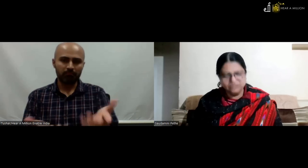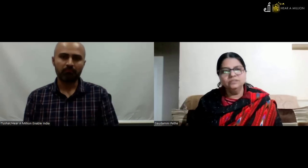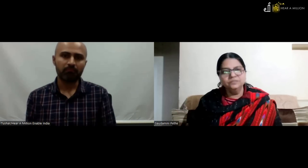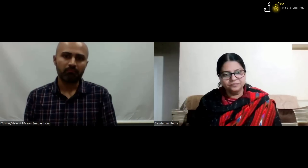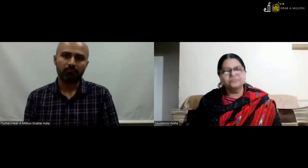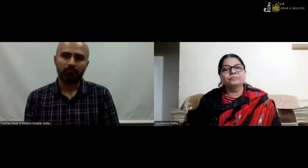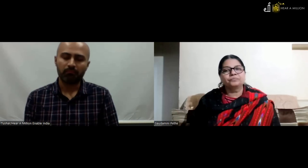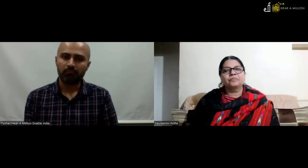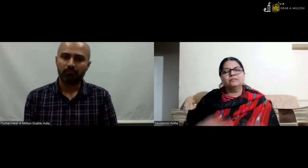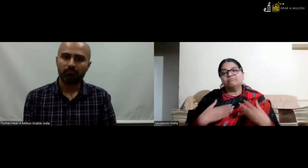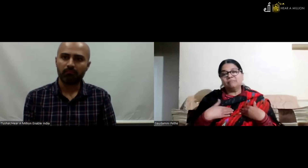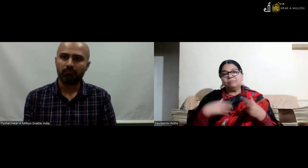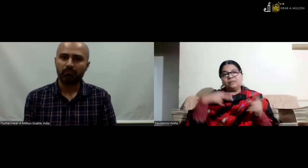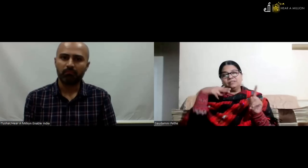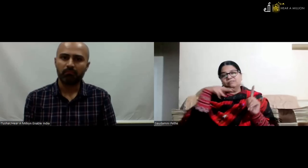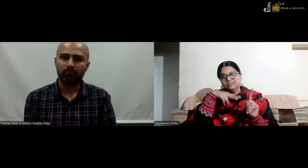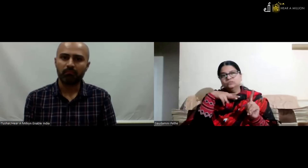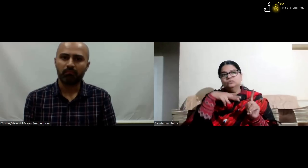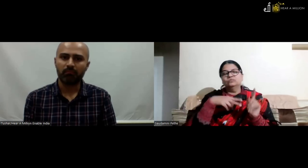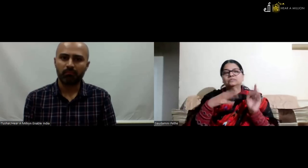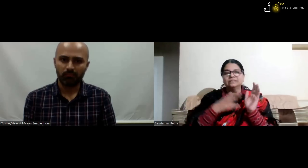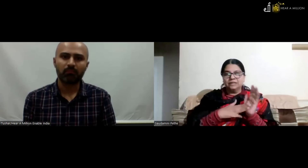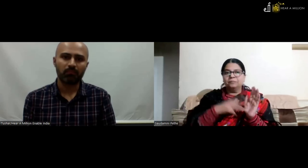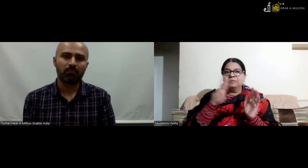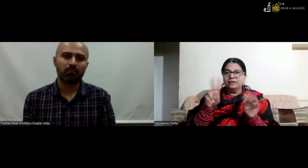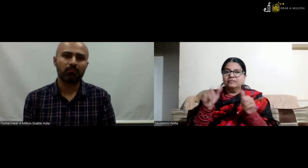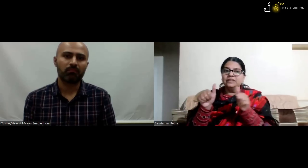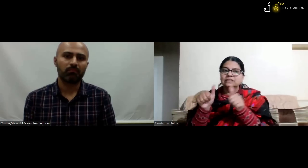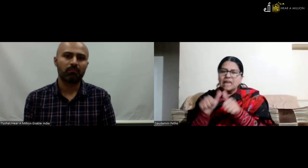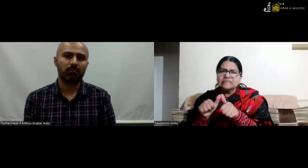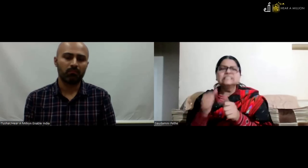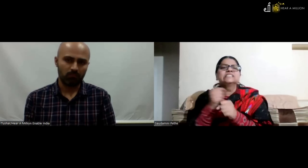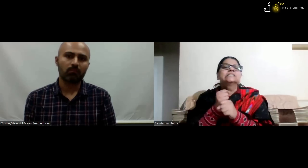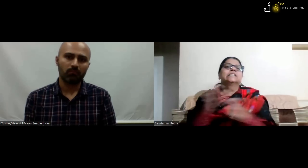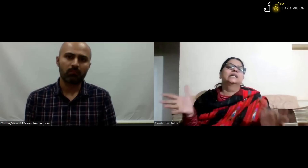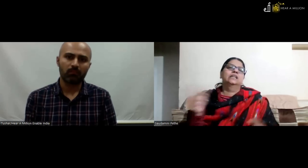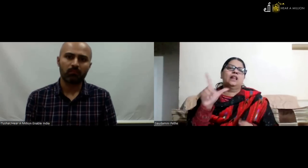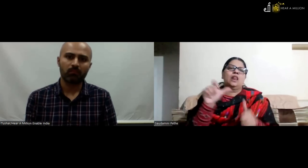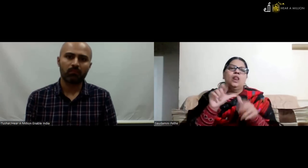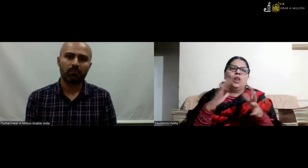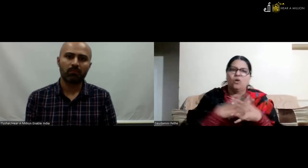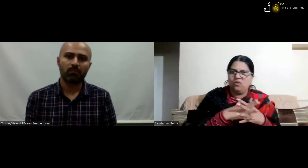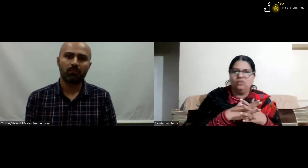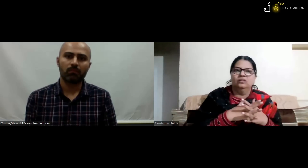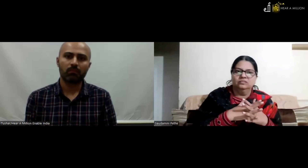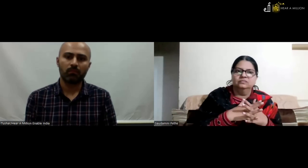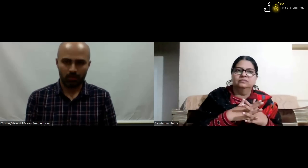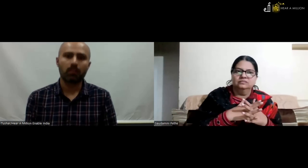any pointer which is mentioned in the act? So Damini here. So in